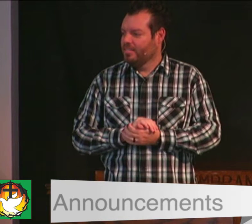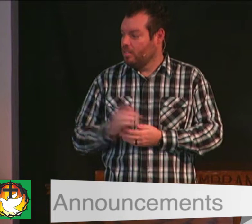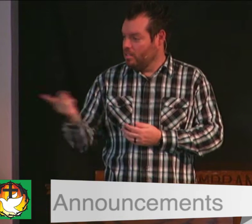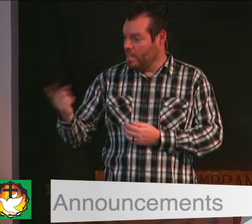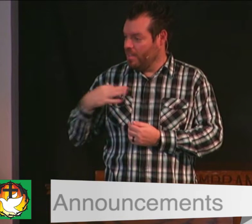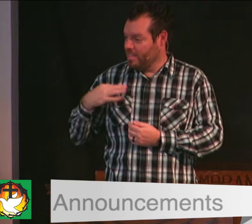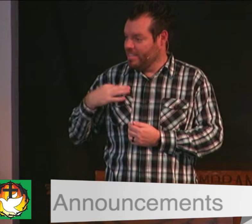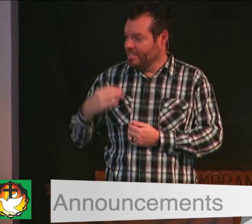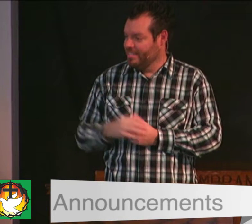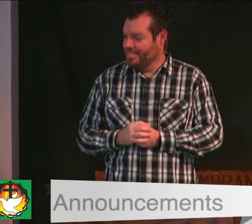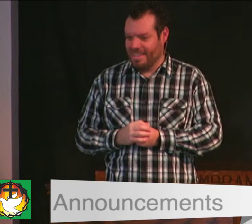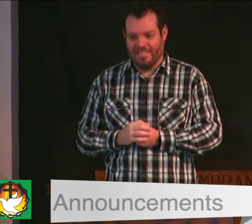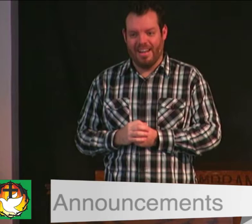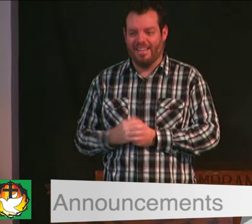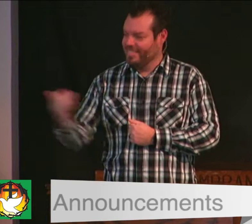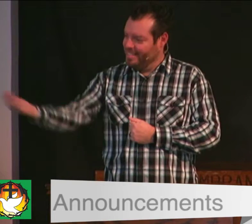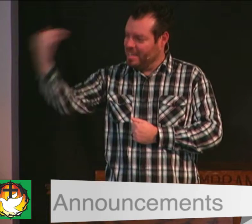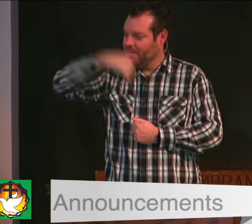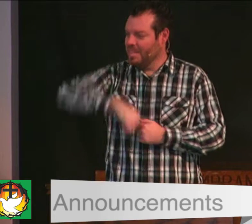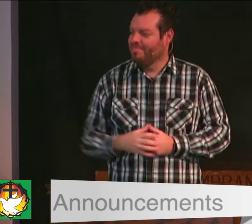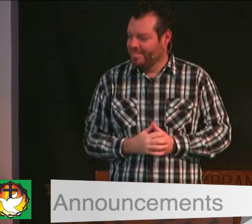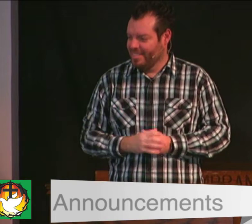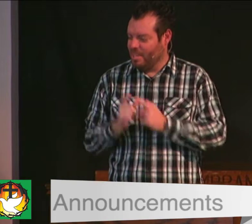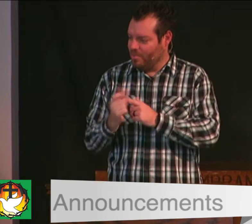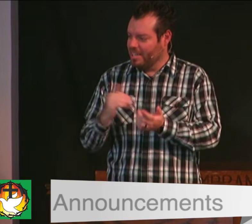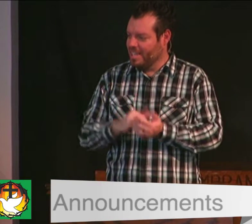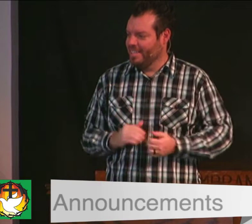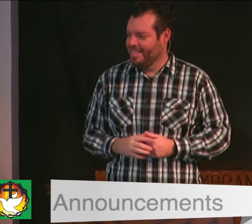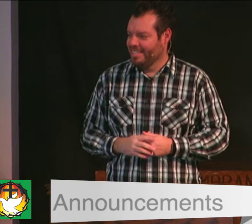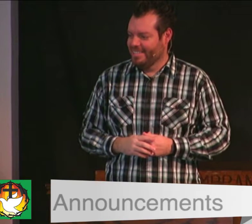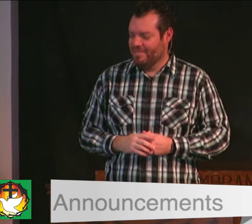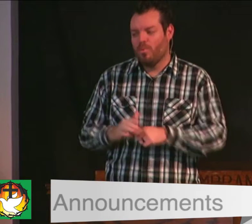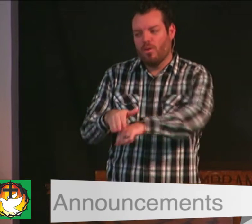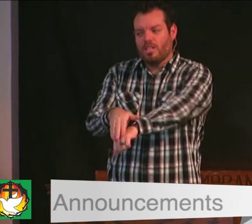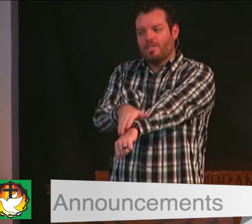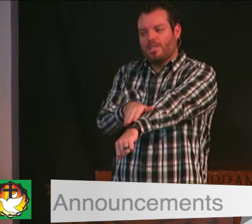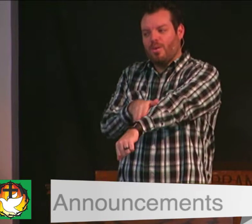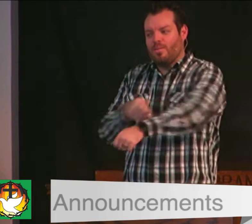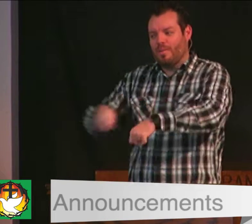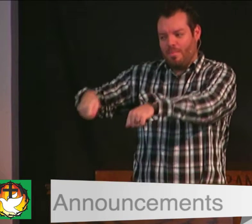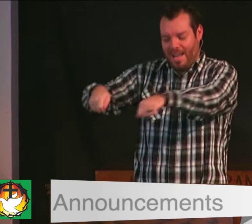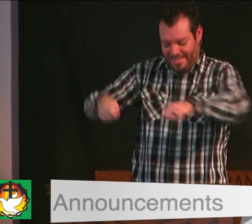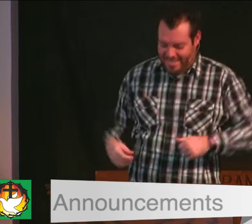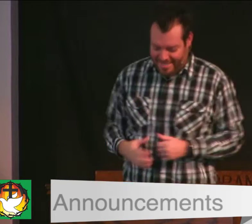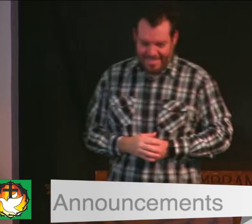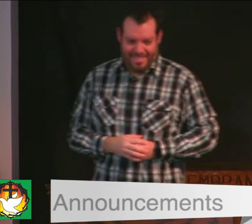Oh, you guys volunteer? All right. Come on up. You get a run again? Well, we're going a little bit slower when we go by.